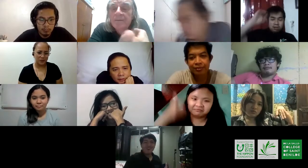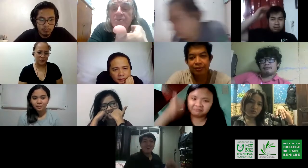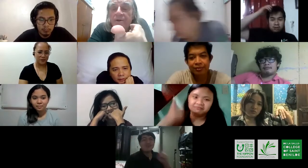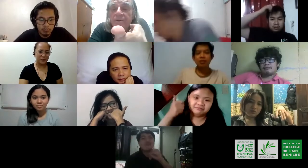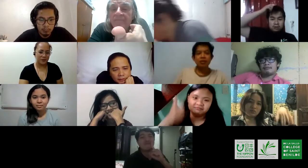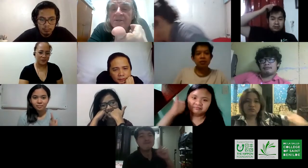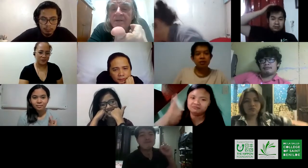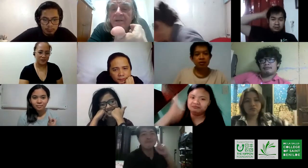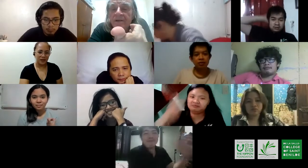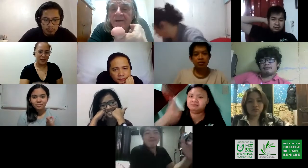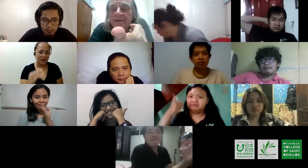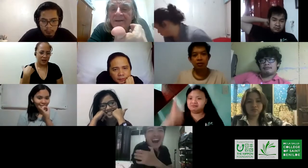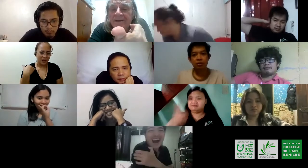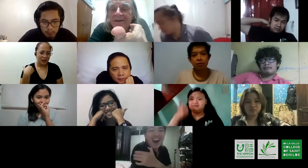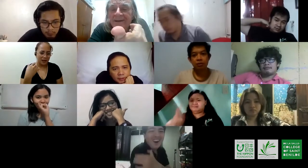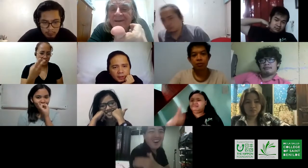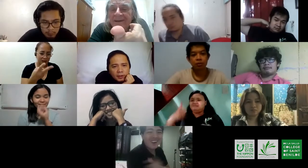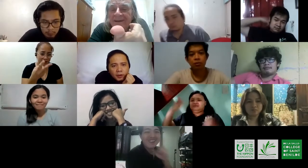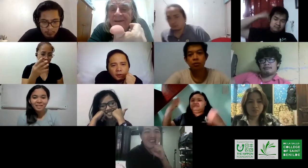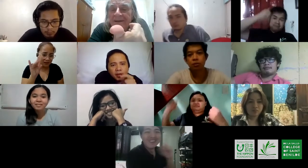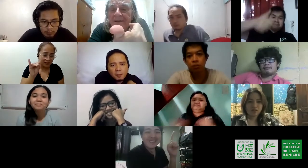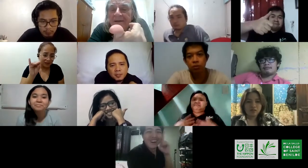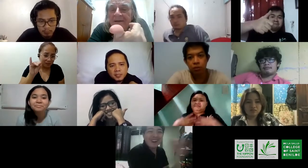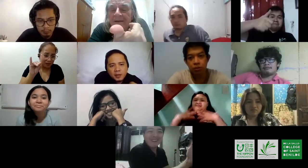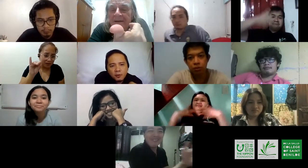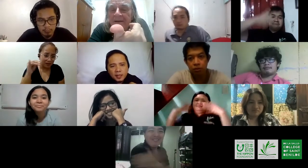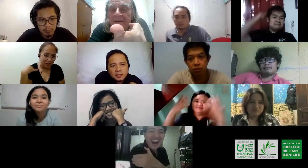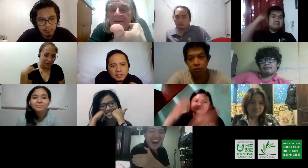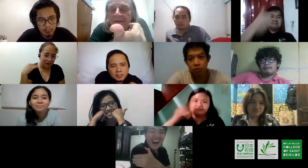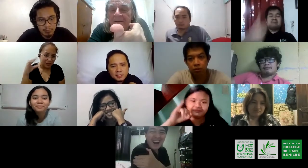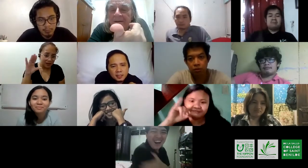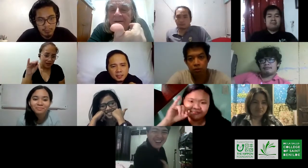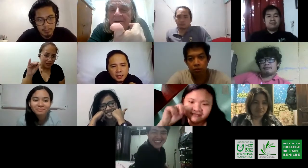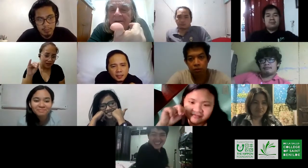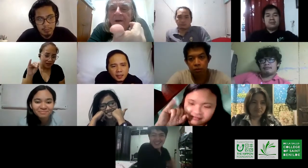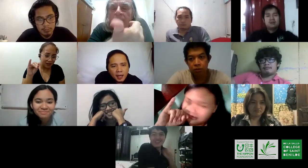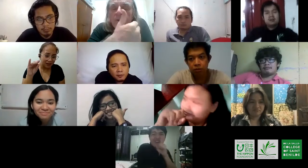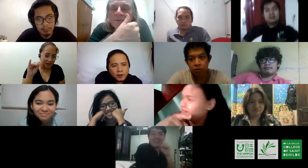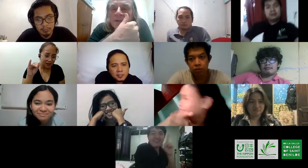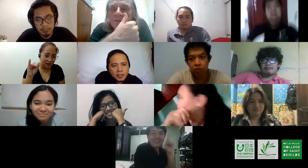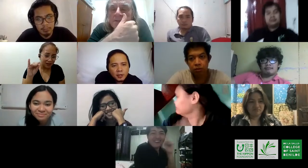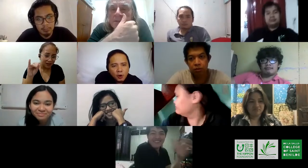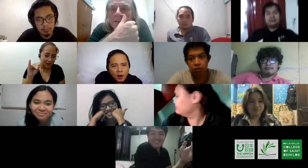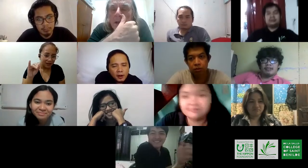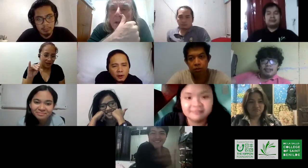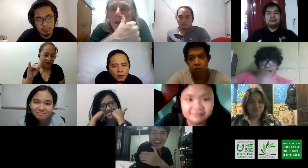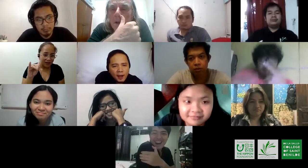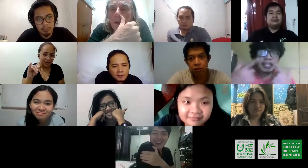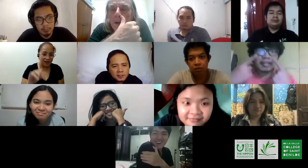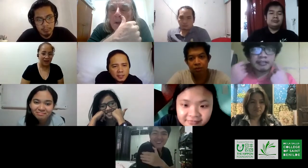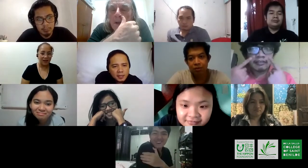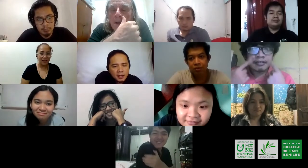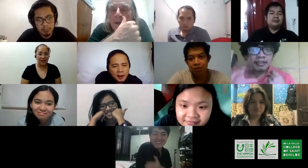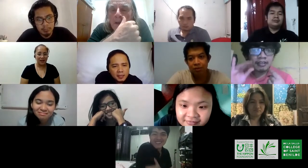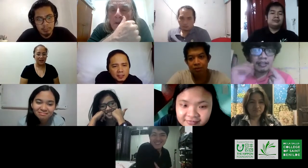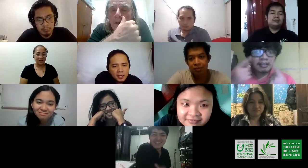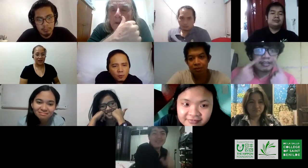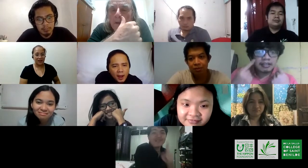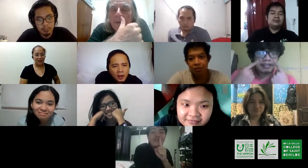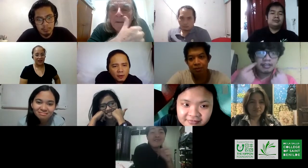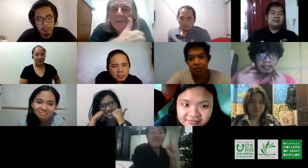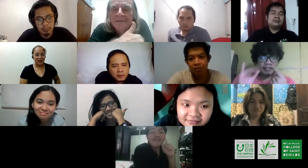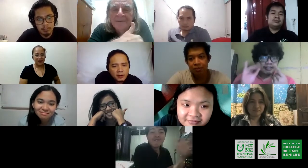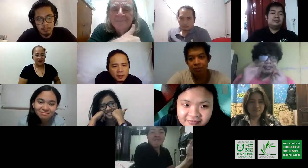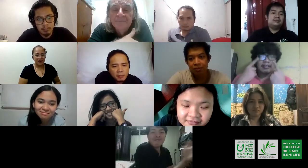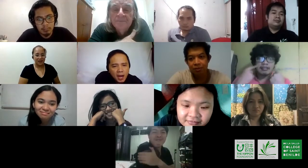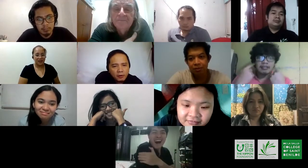But Yami say you haven't seen it yet? No, Yami saying Renz hasn't seen it yet, Oh, and Renz Renz saying hasn't no, seen it. no, I've seen it. He's saying,